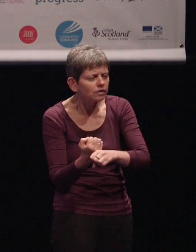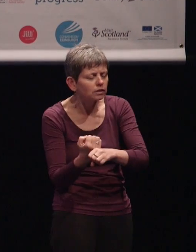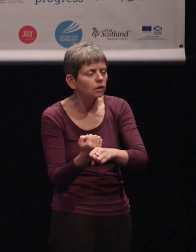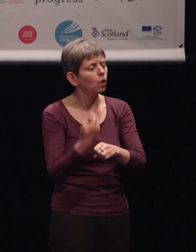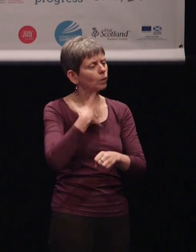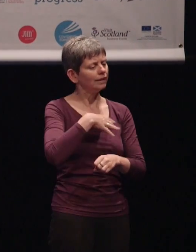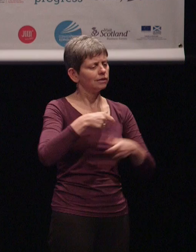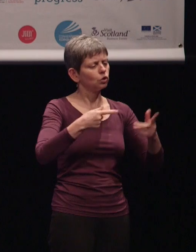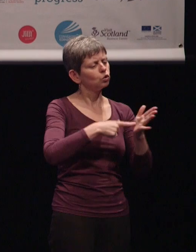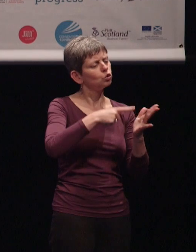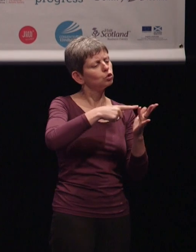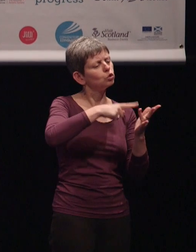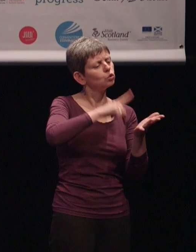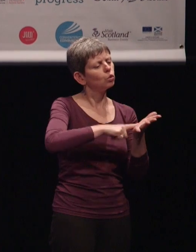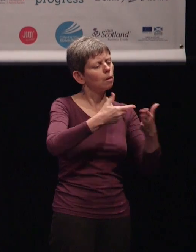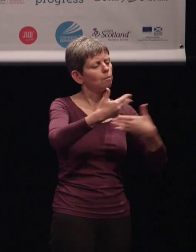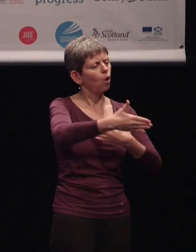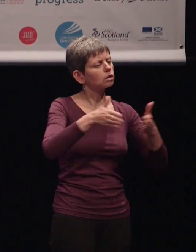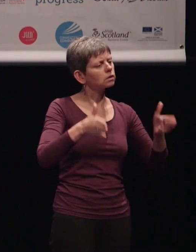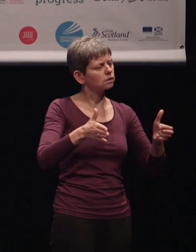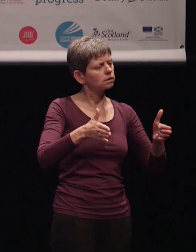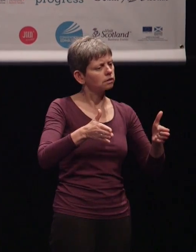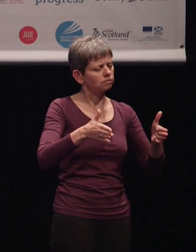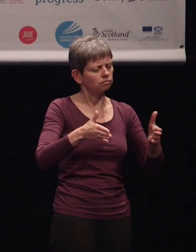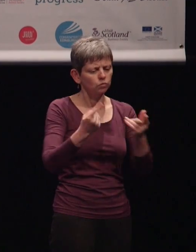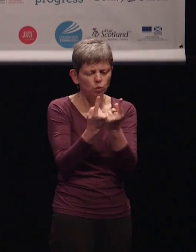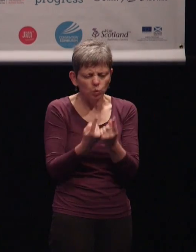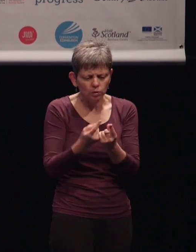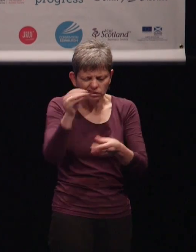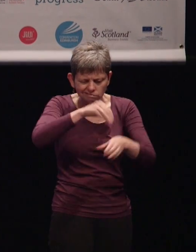toolbox with several tools. And some tools are